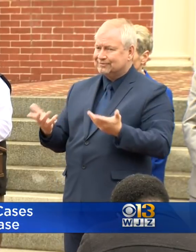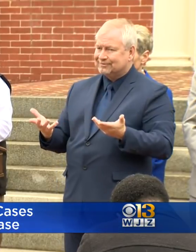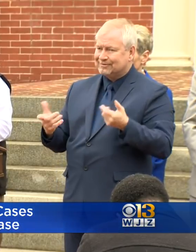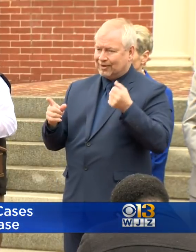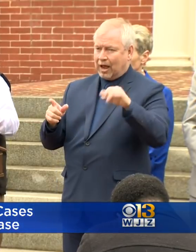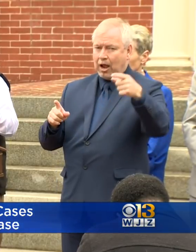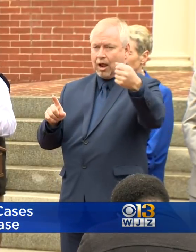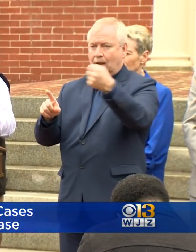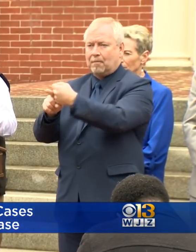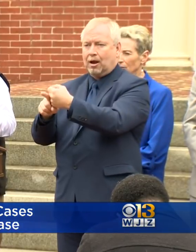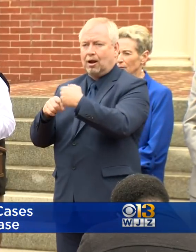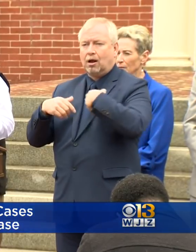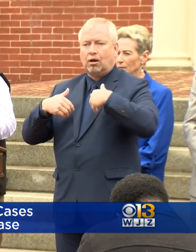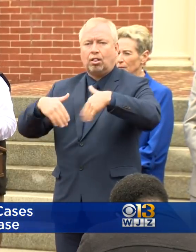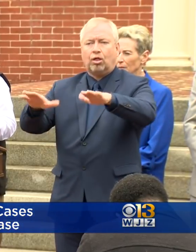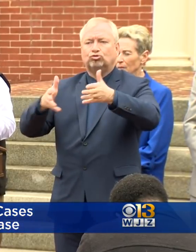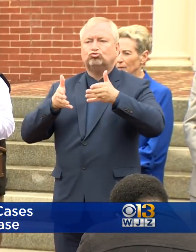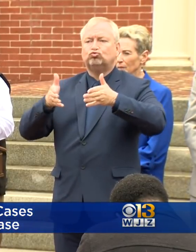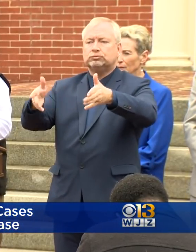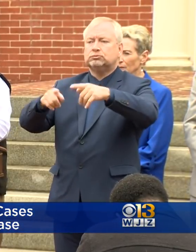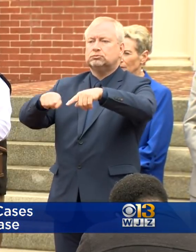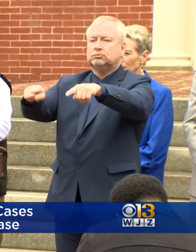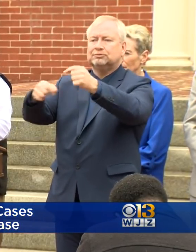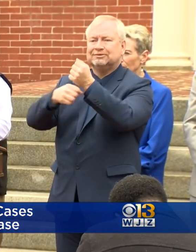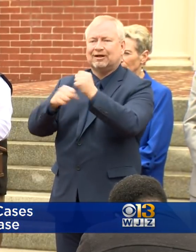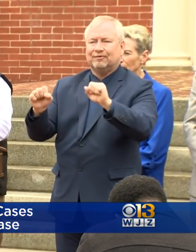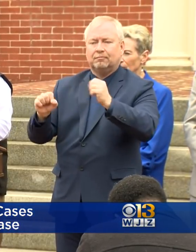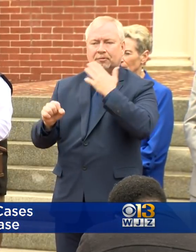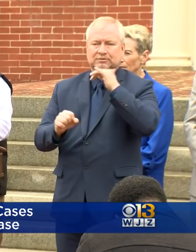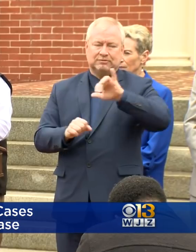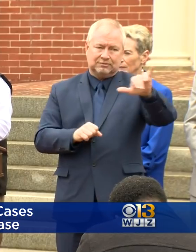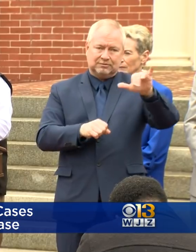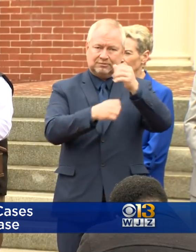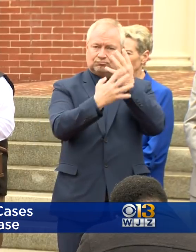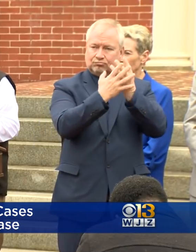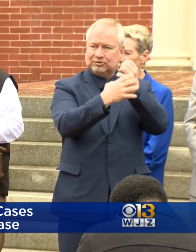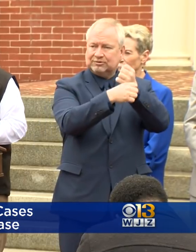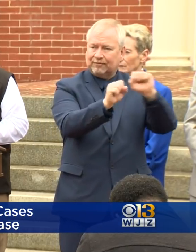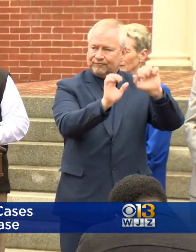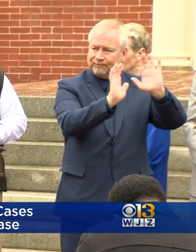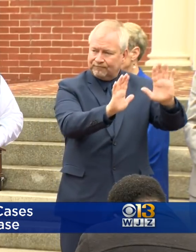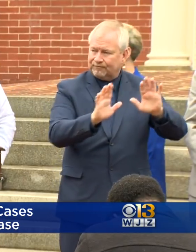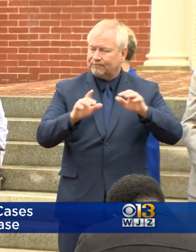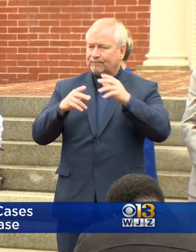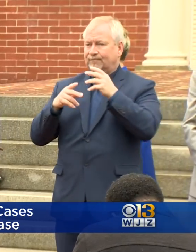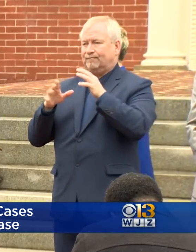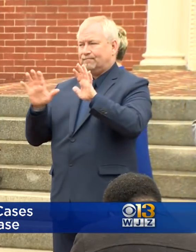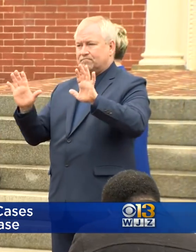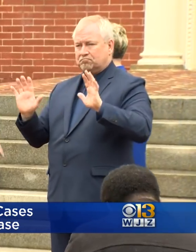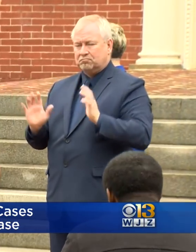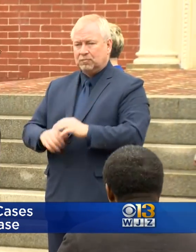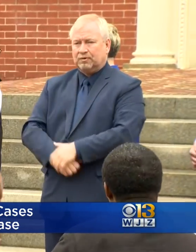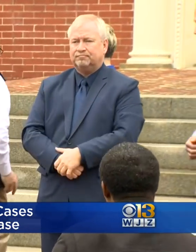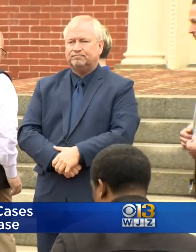streets to be, they're safer where they are, is what I'm saying. So I'm not sure that's a great idea. All right, thank you very much.